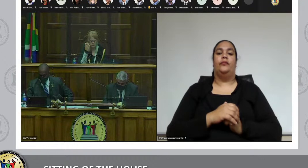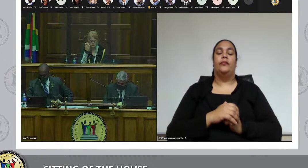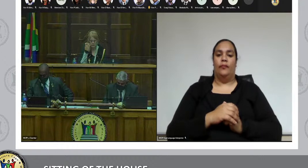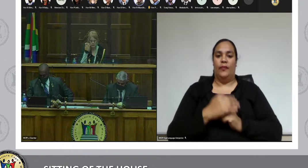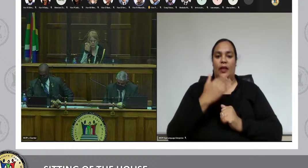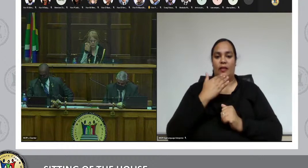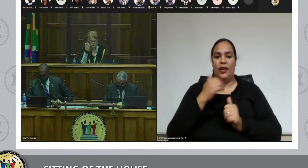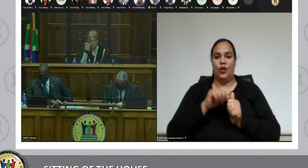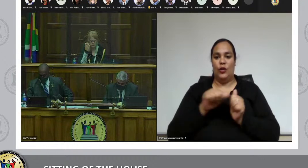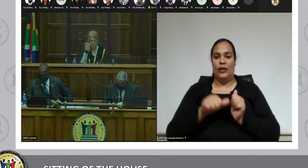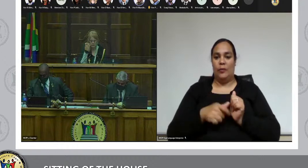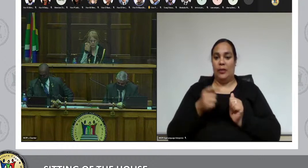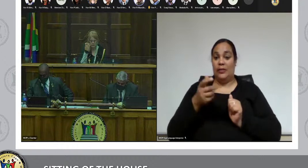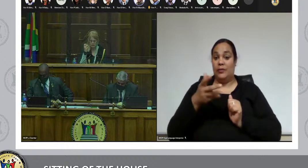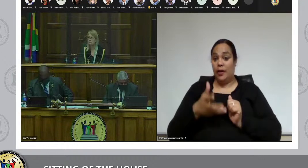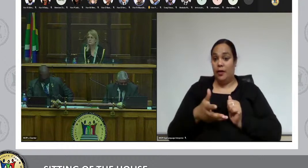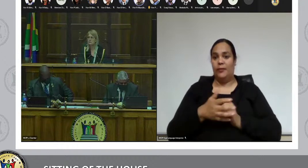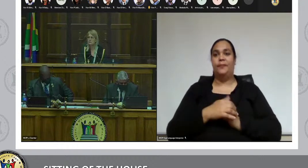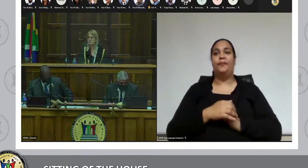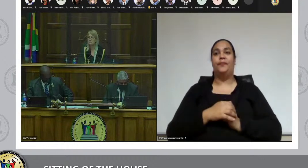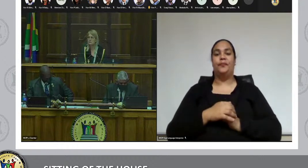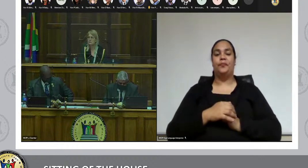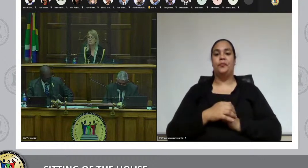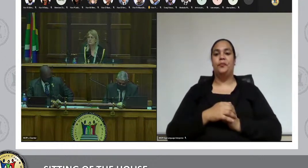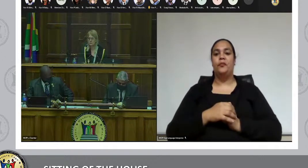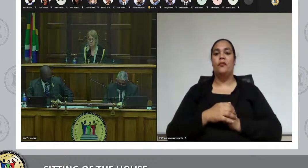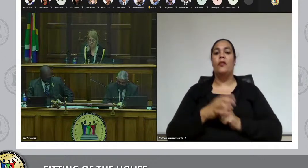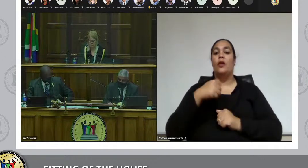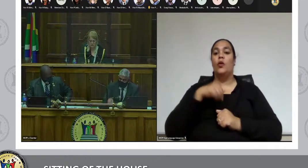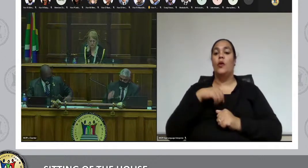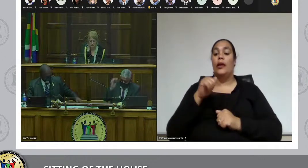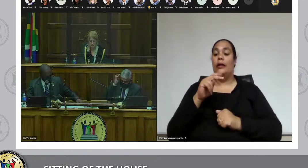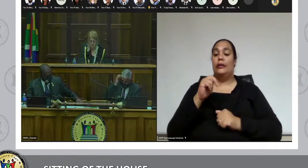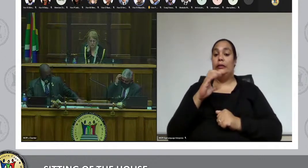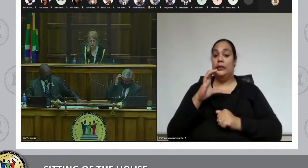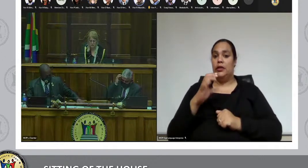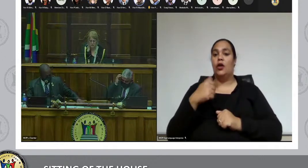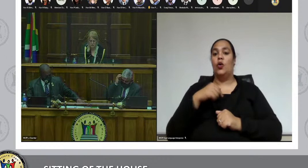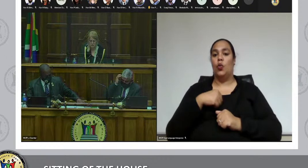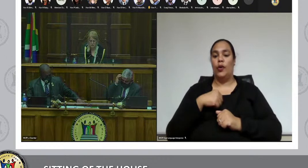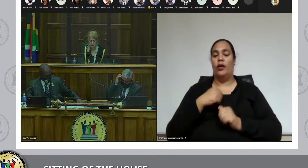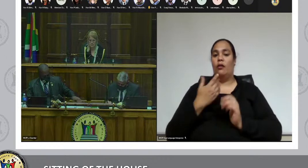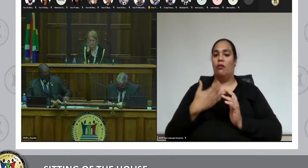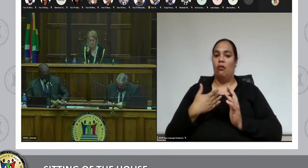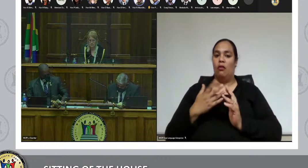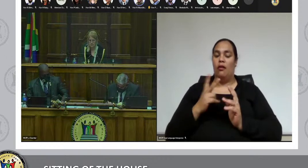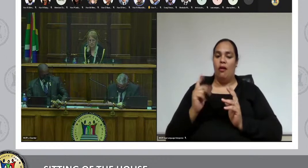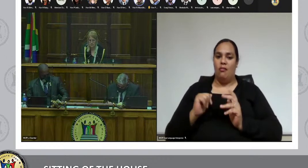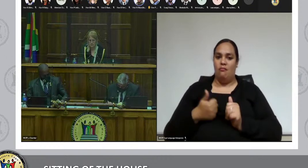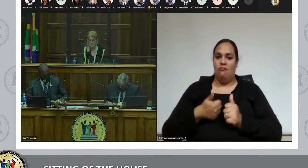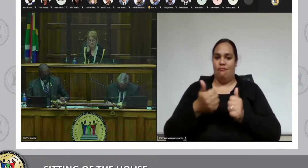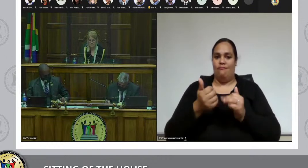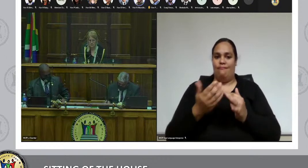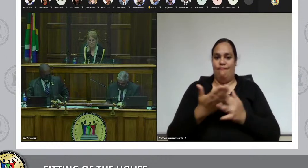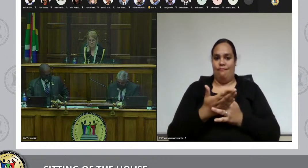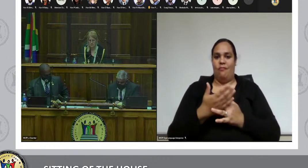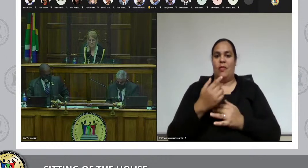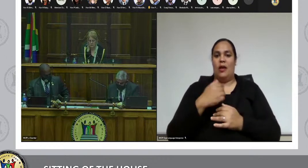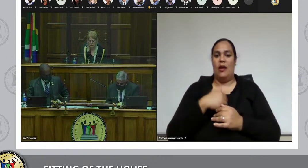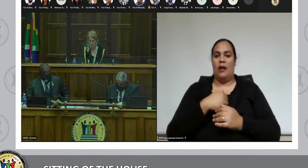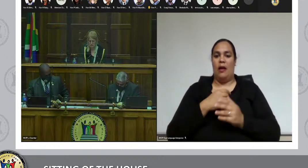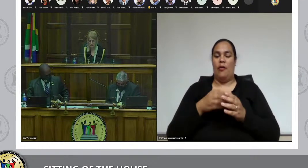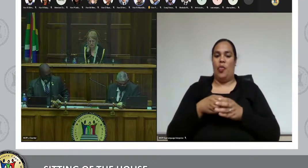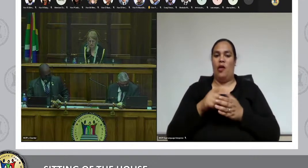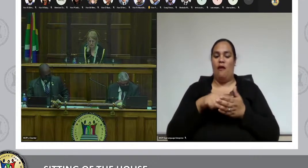Thank you, Deputy Speaker. As the ANC, we reiterate our minority